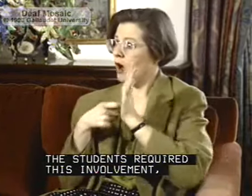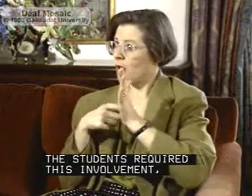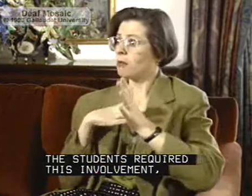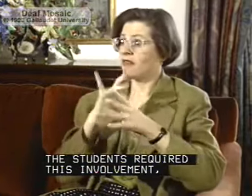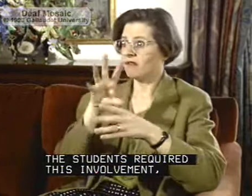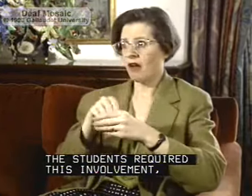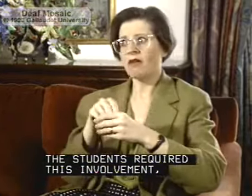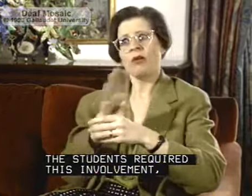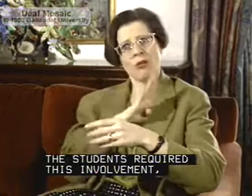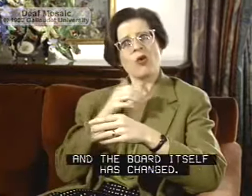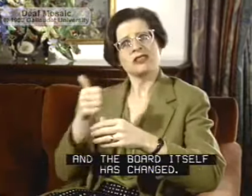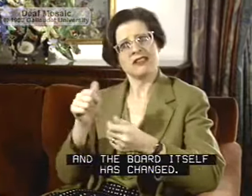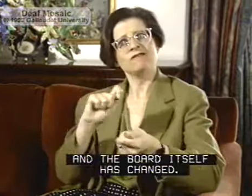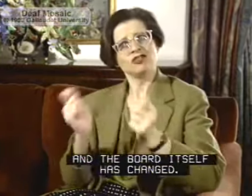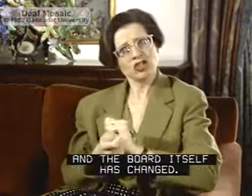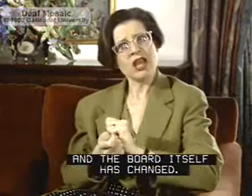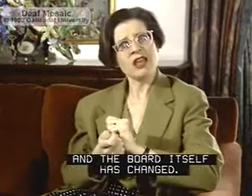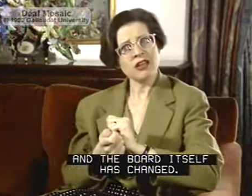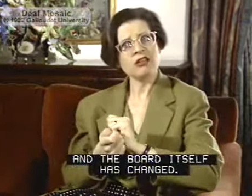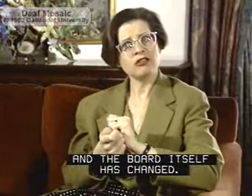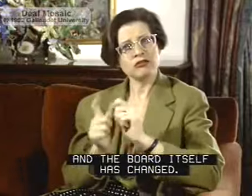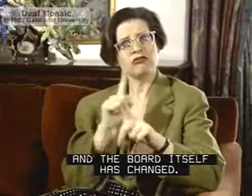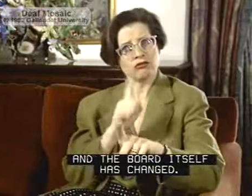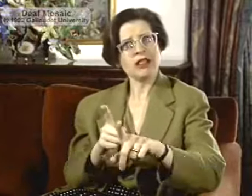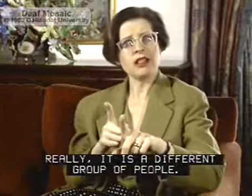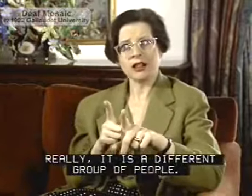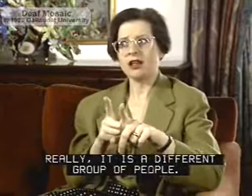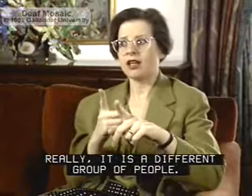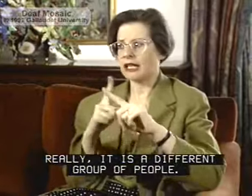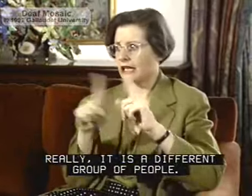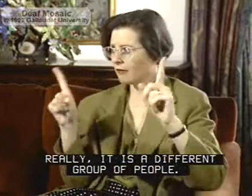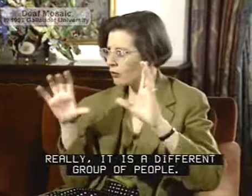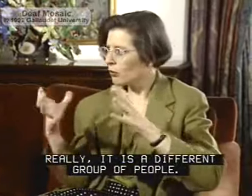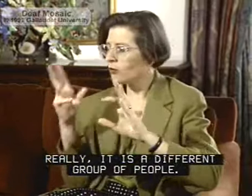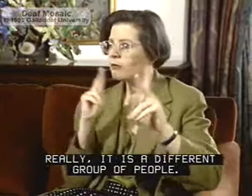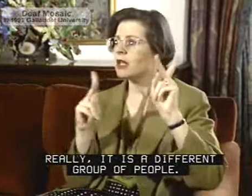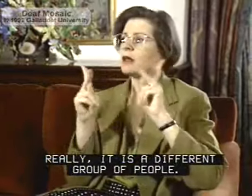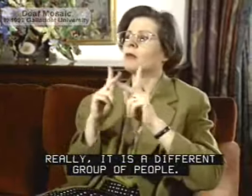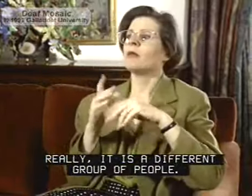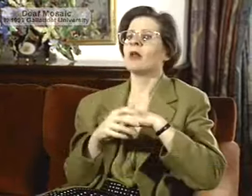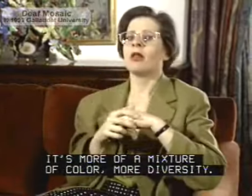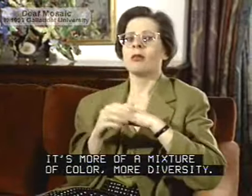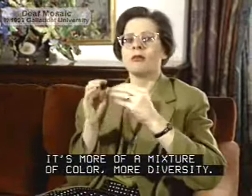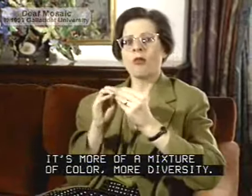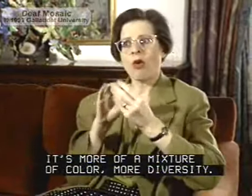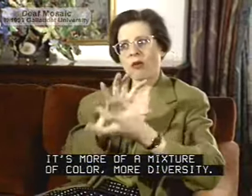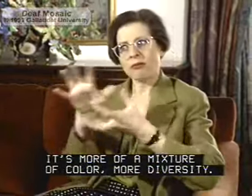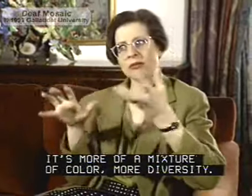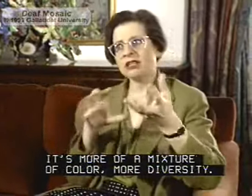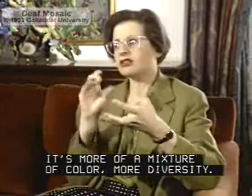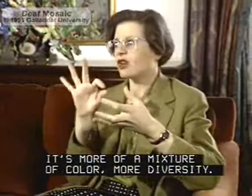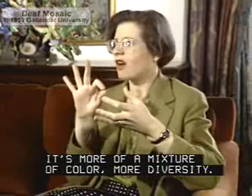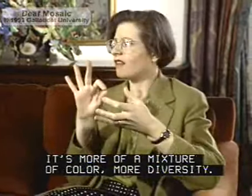required this involvement, and the board itself has changed. Really, it is a different group of people. It's more of a mixture